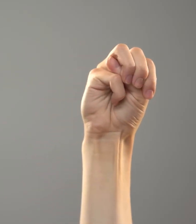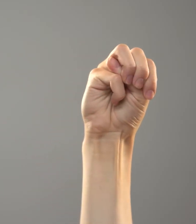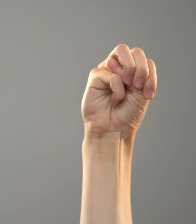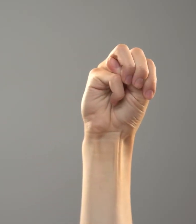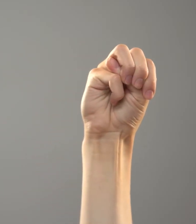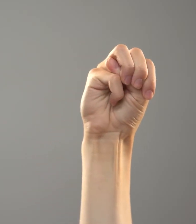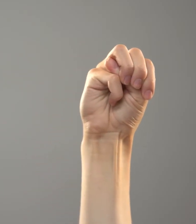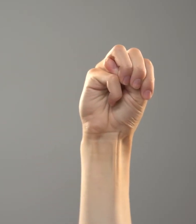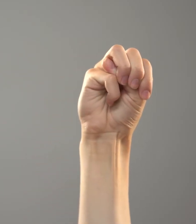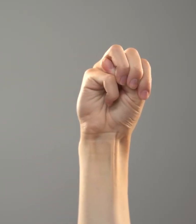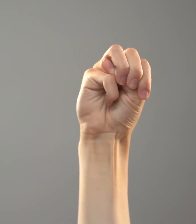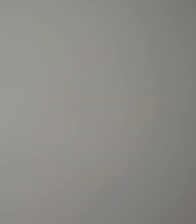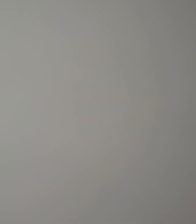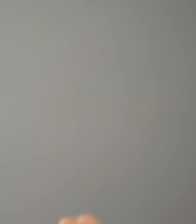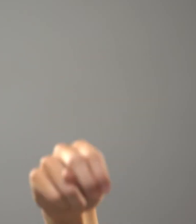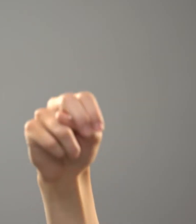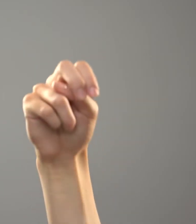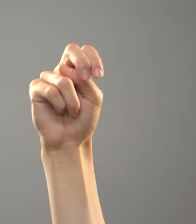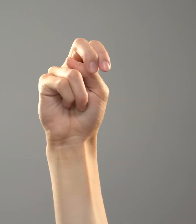M